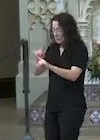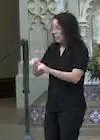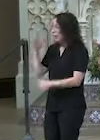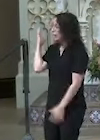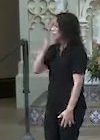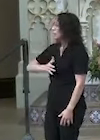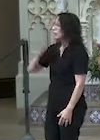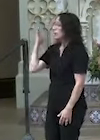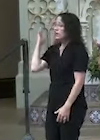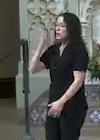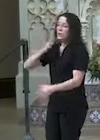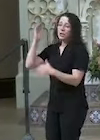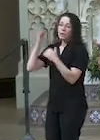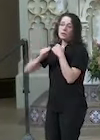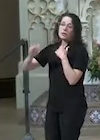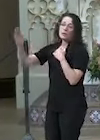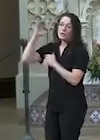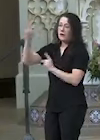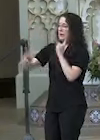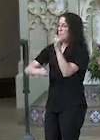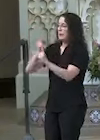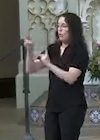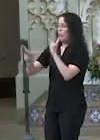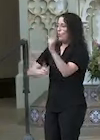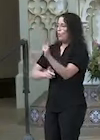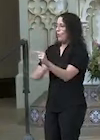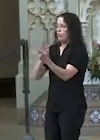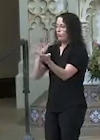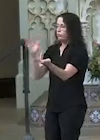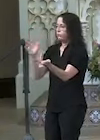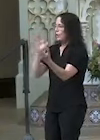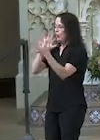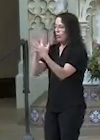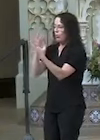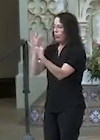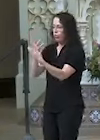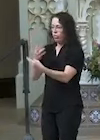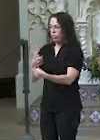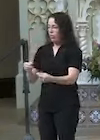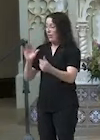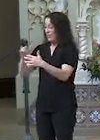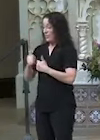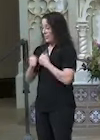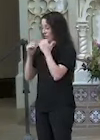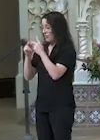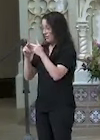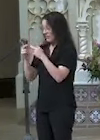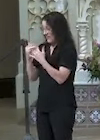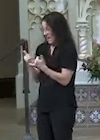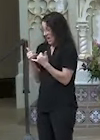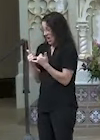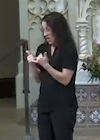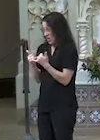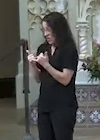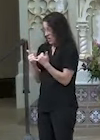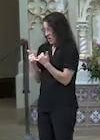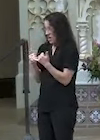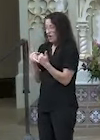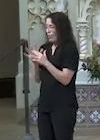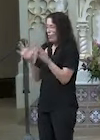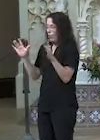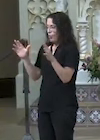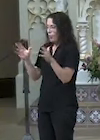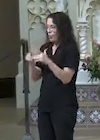it's a staggering number of people that will be displaced from their living place right now because of the